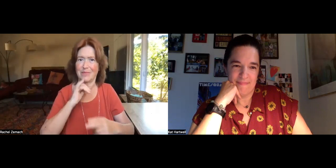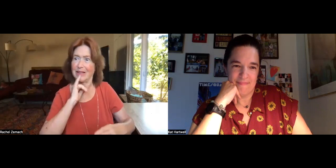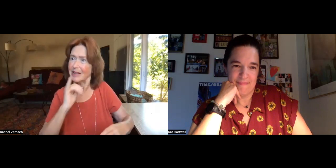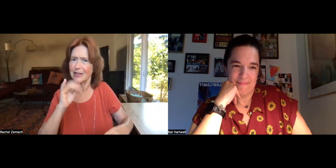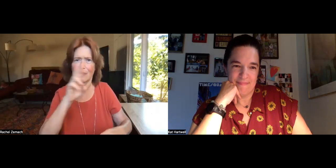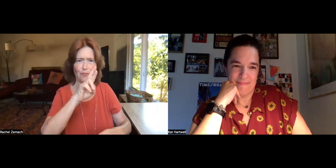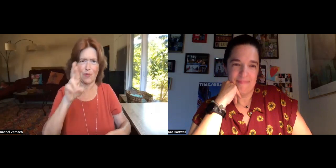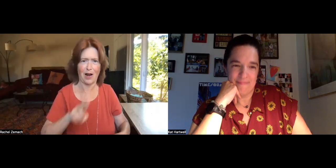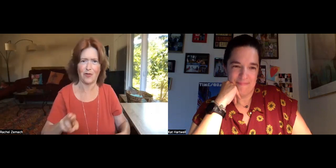Yes.